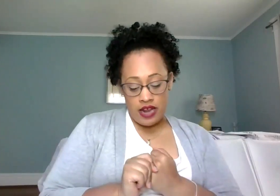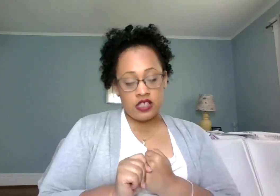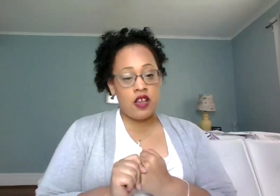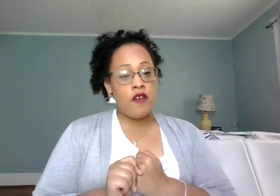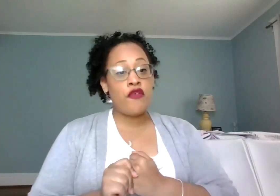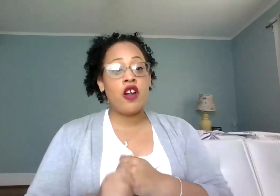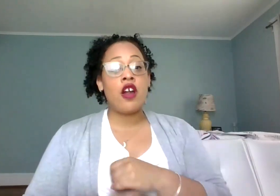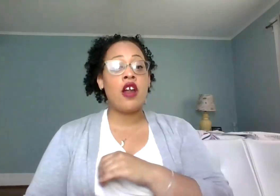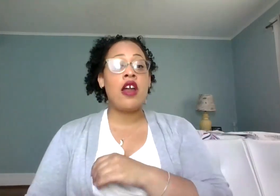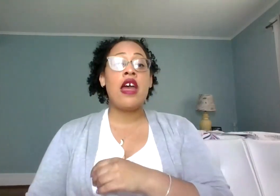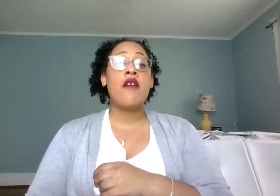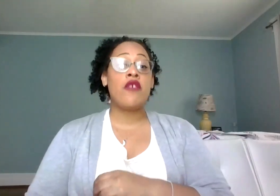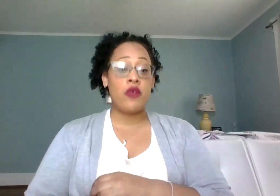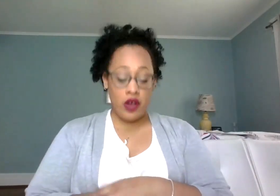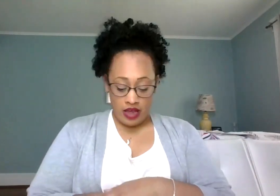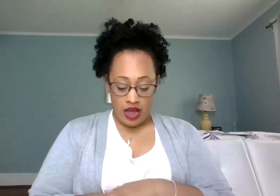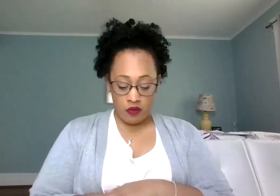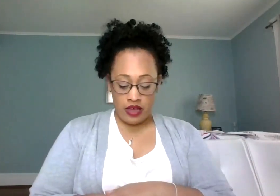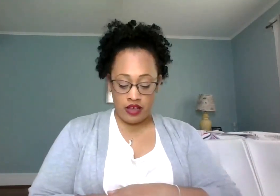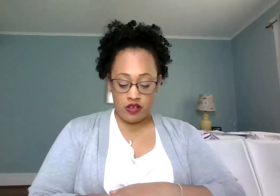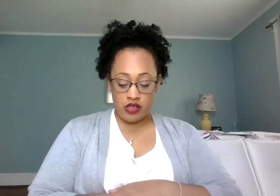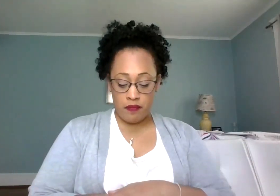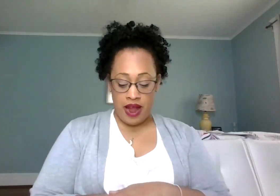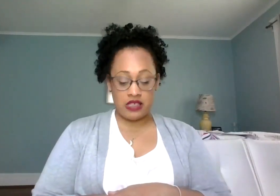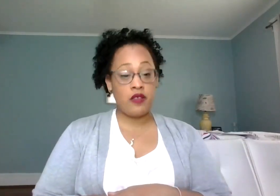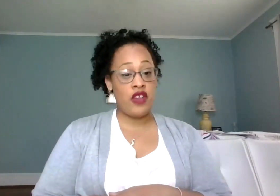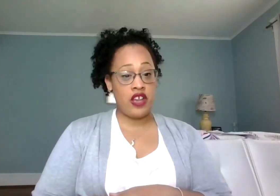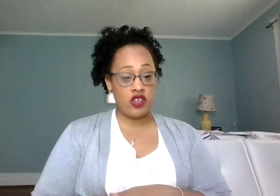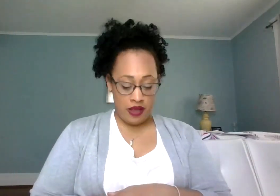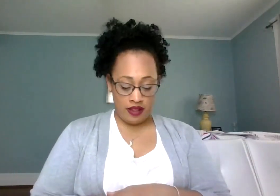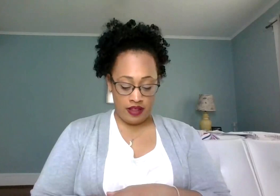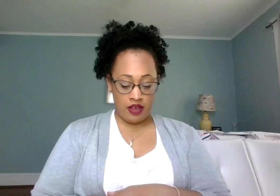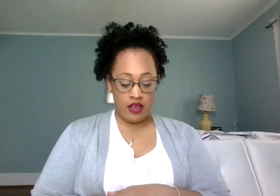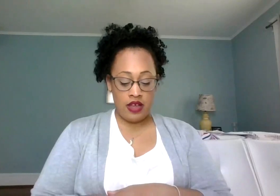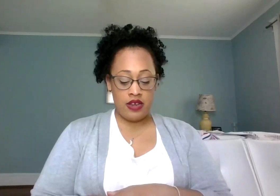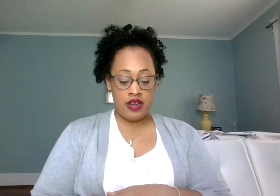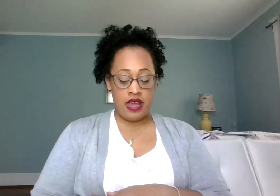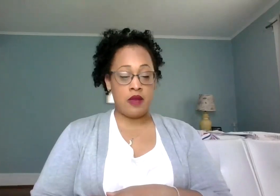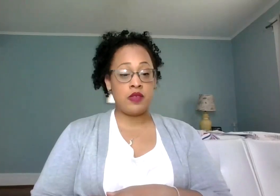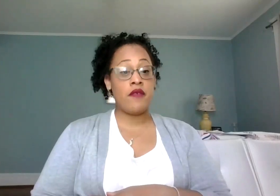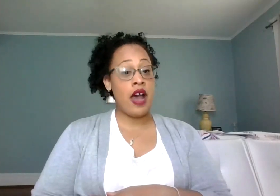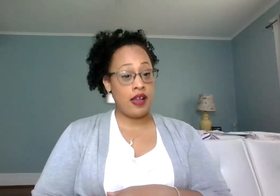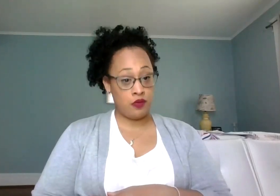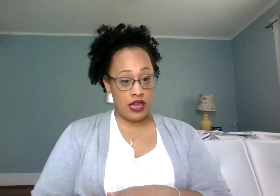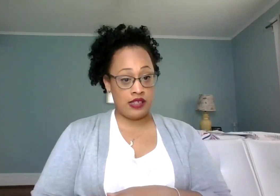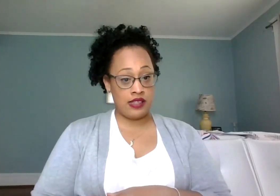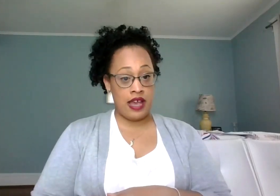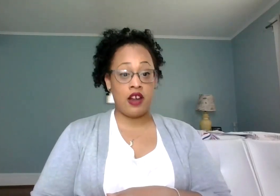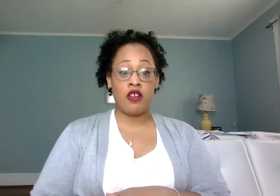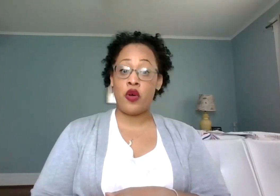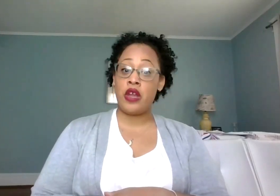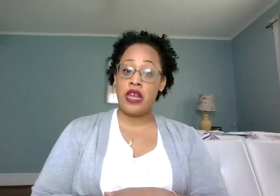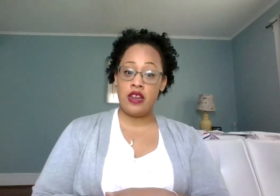so for everyone, I would like you to practice finger spelling names of objects that are located in your